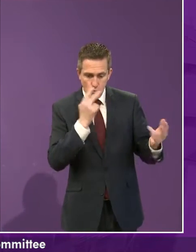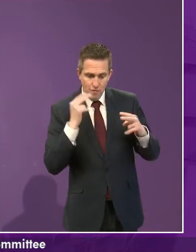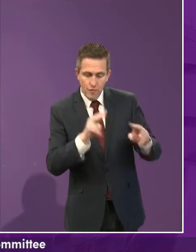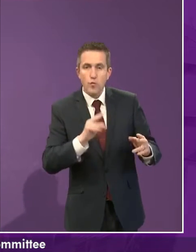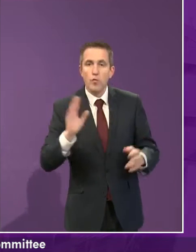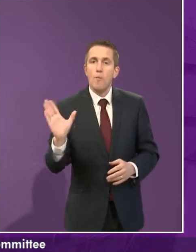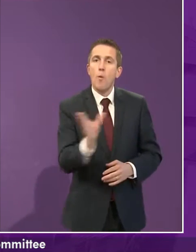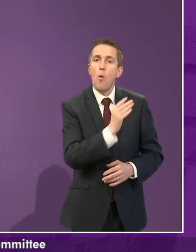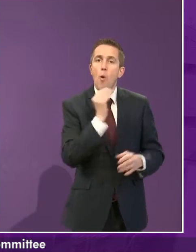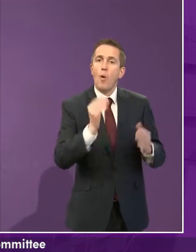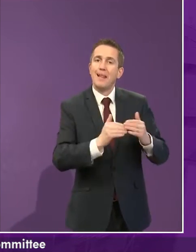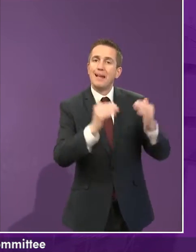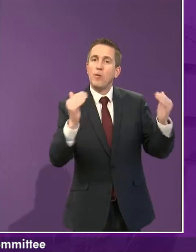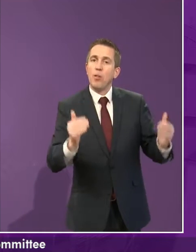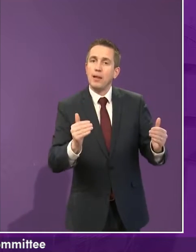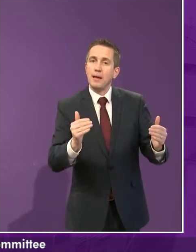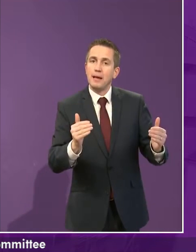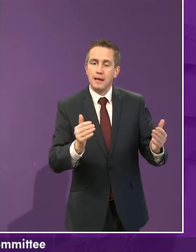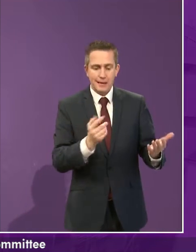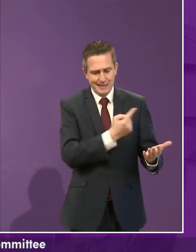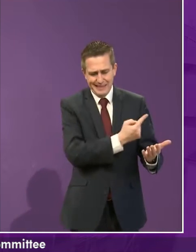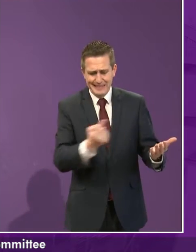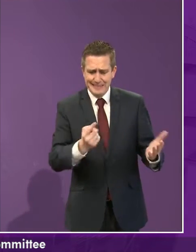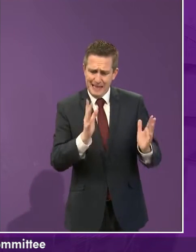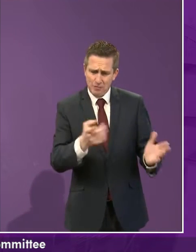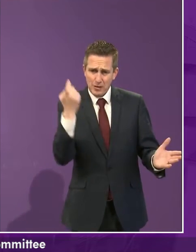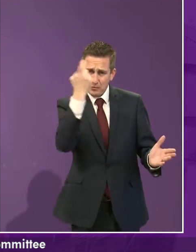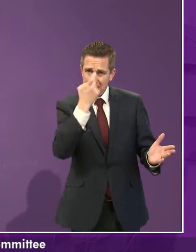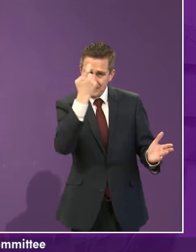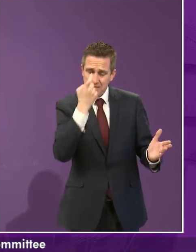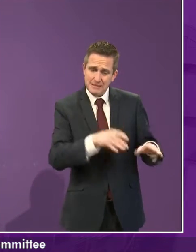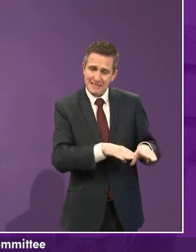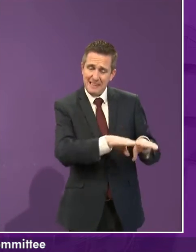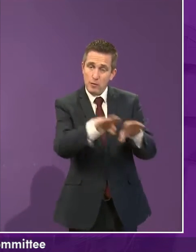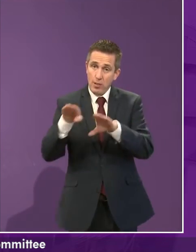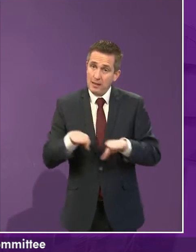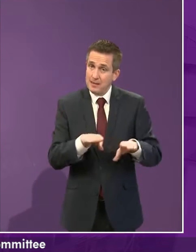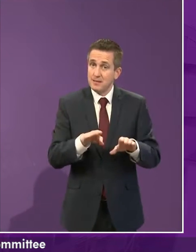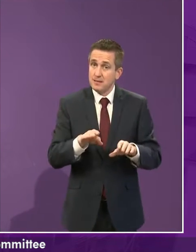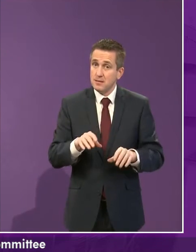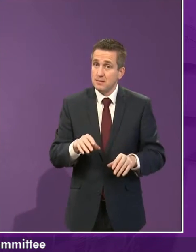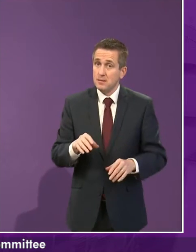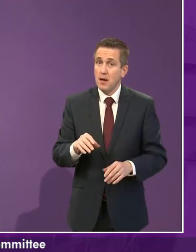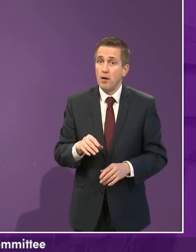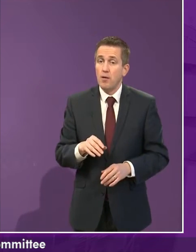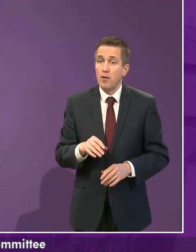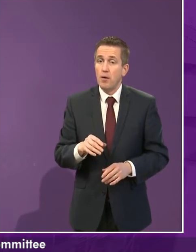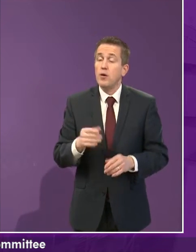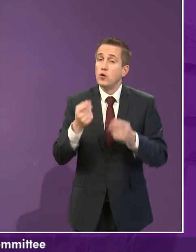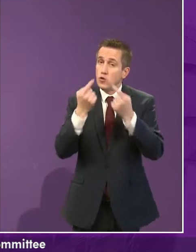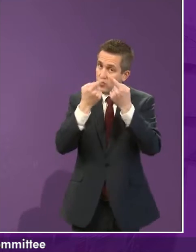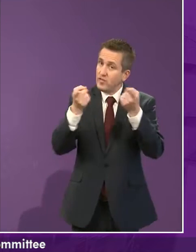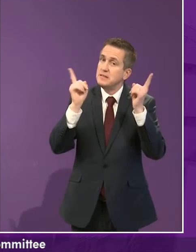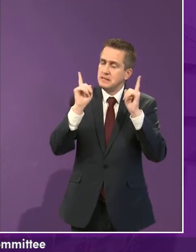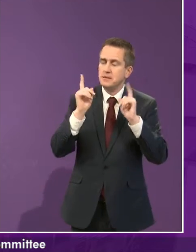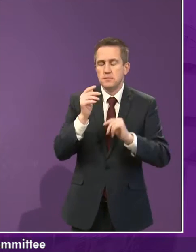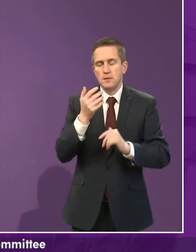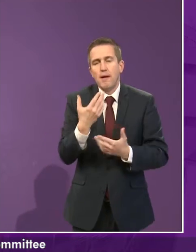given the same consideration. And I think you'll find most universities, yes, we are working within